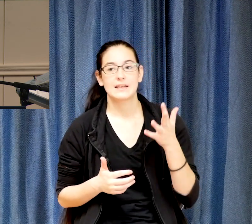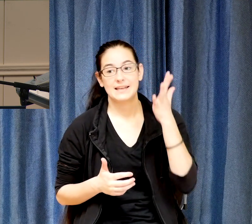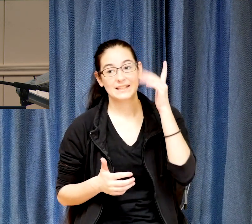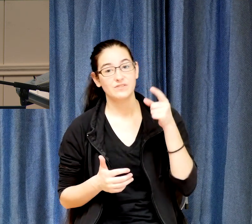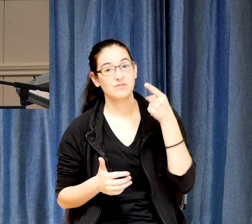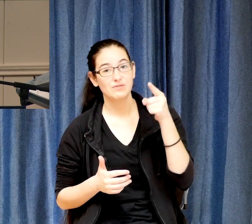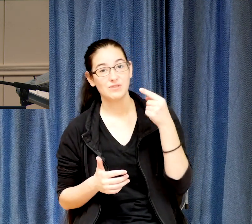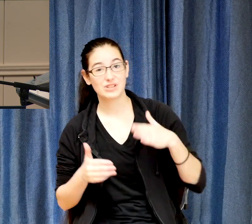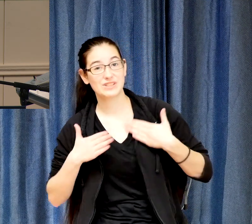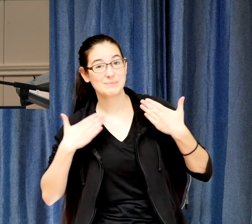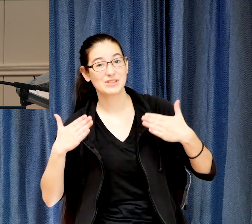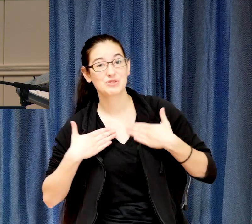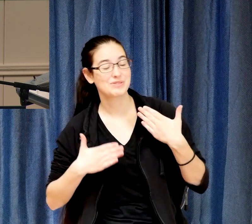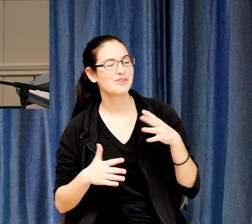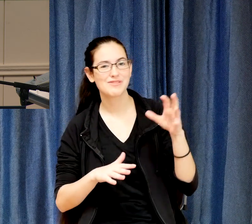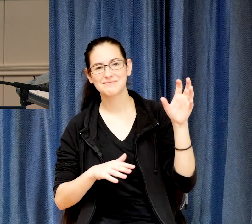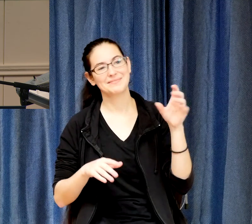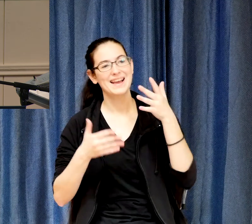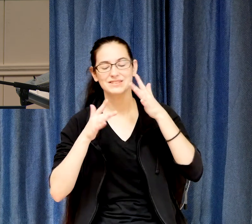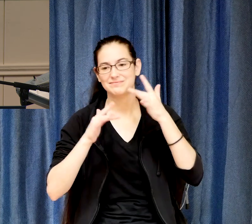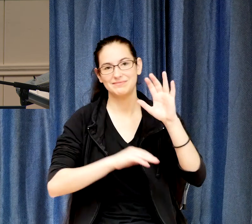joyful as a Christmas tree.